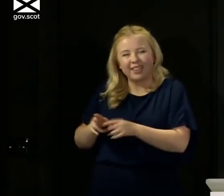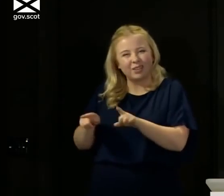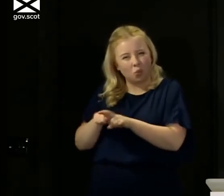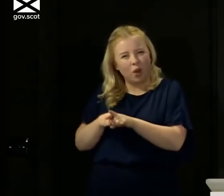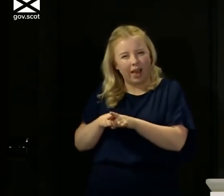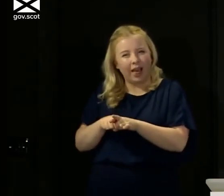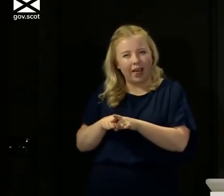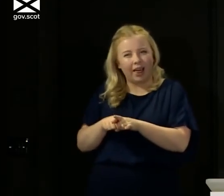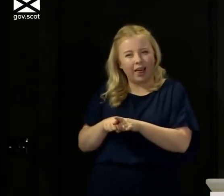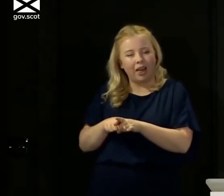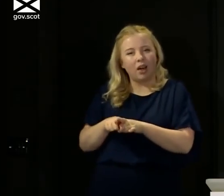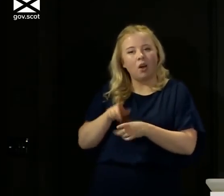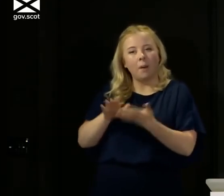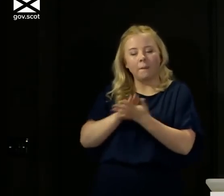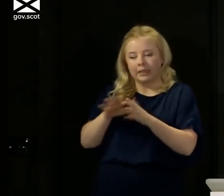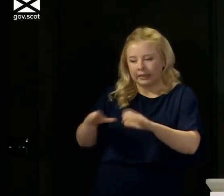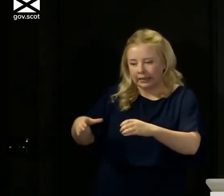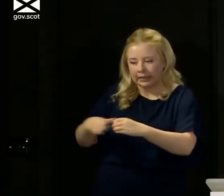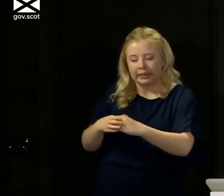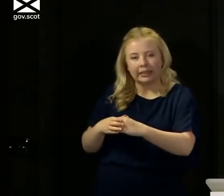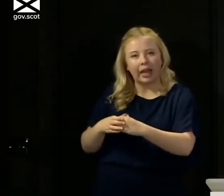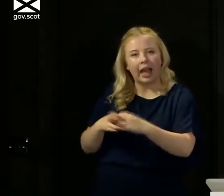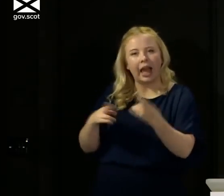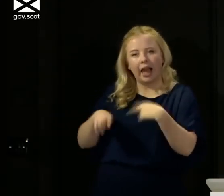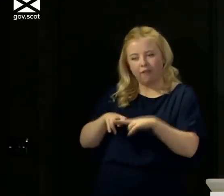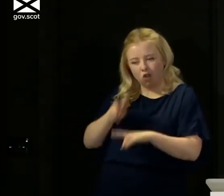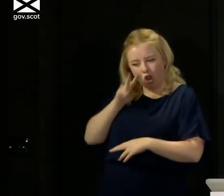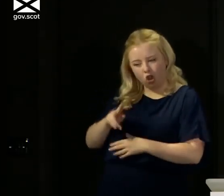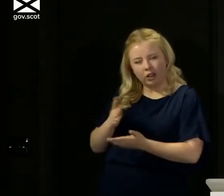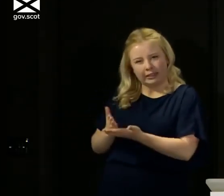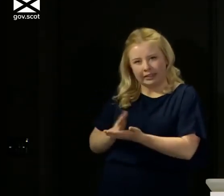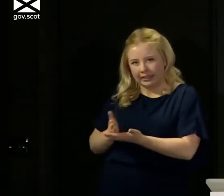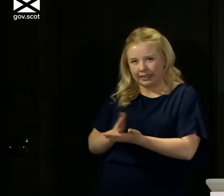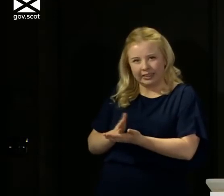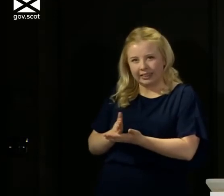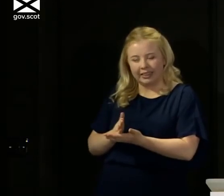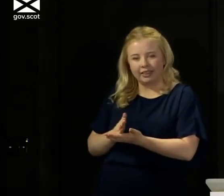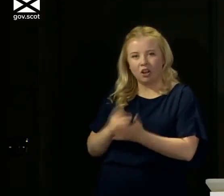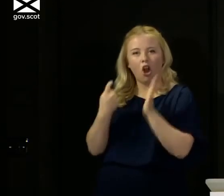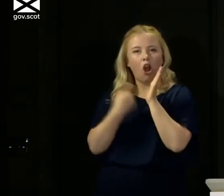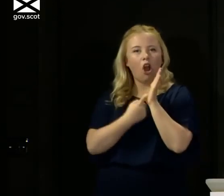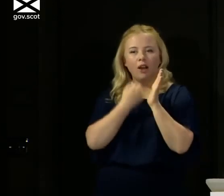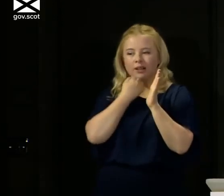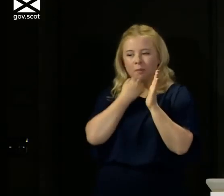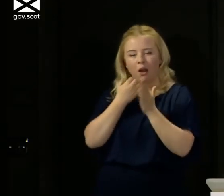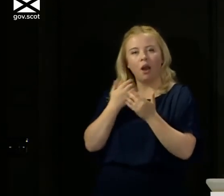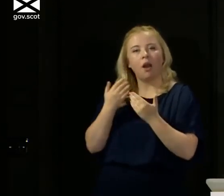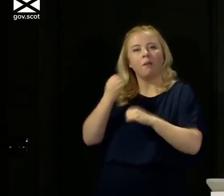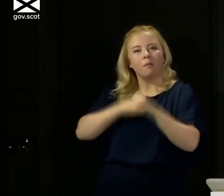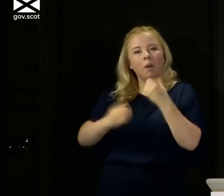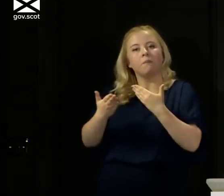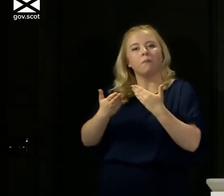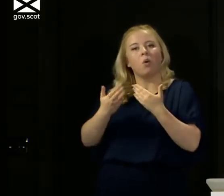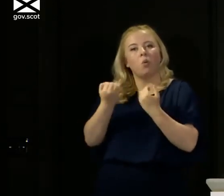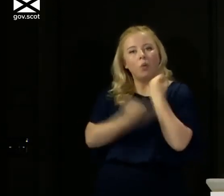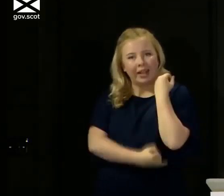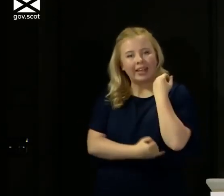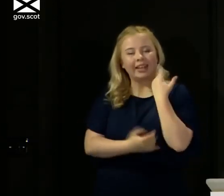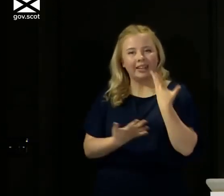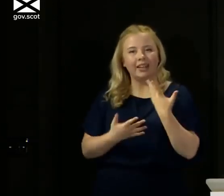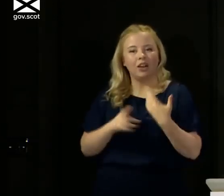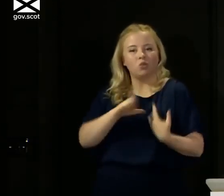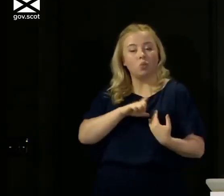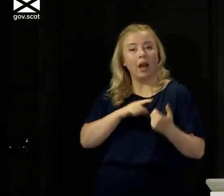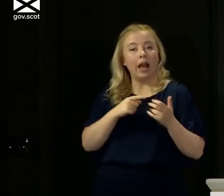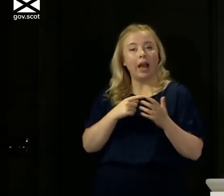So therefore, your degree of uncertainty around that gets greater, which is why we are reporting the R number right